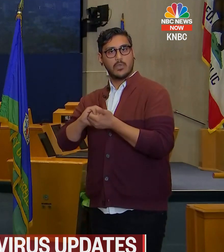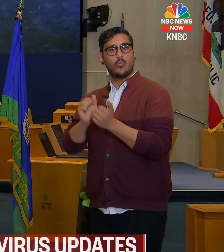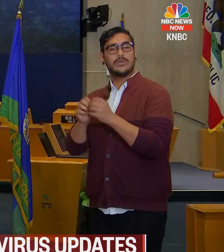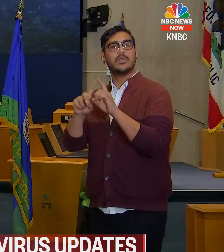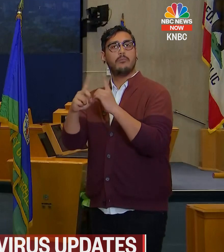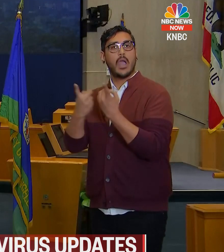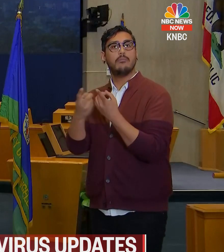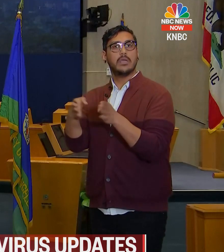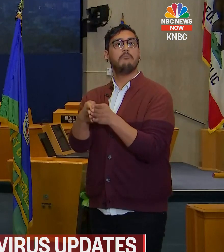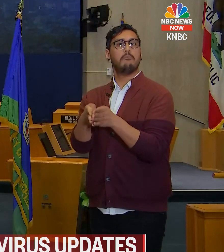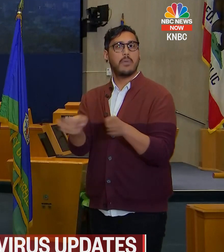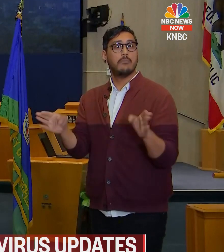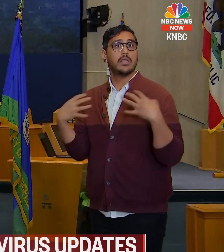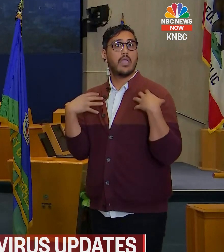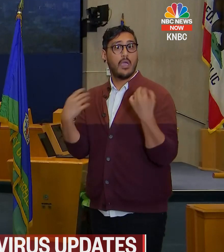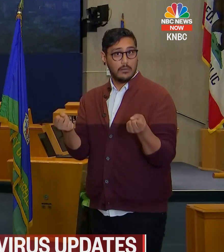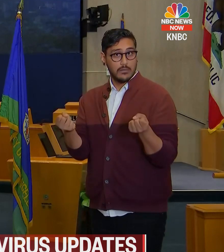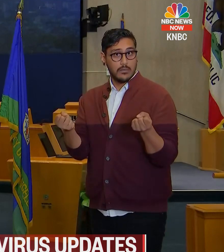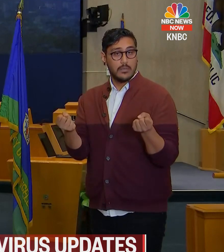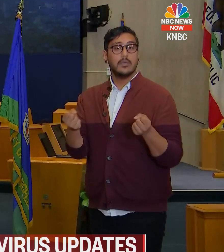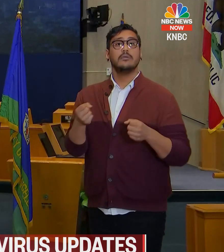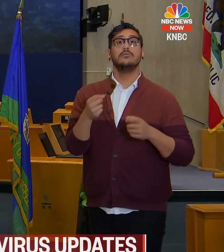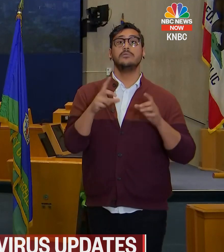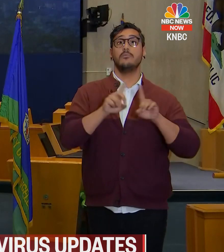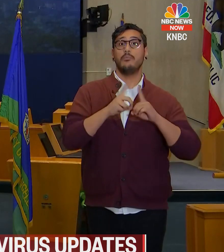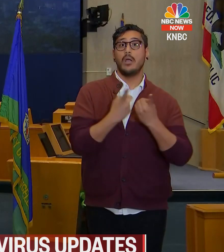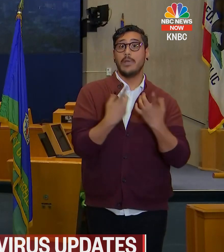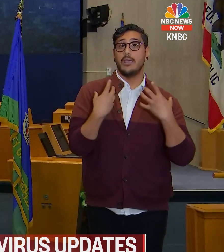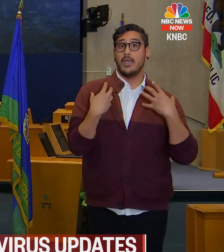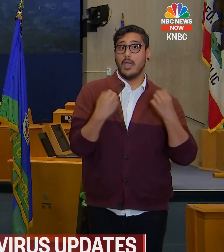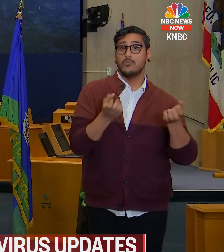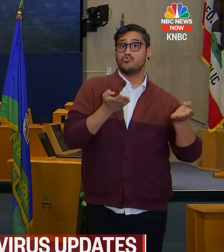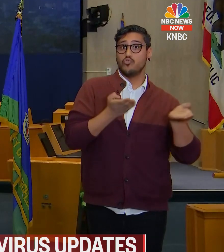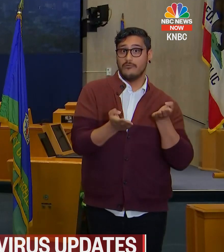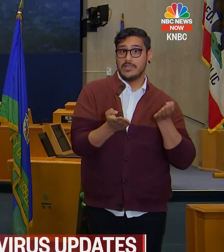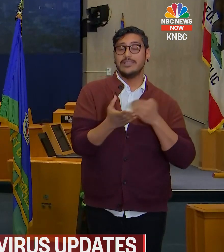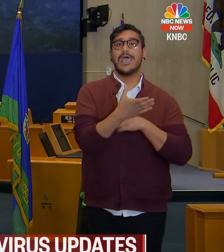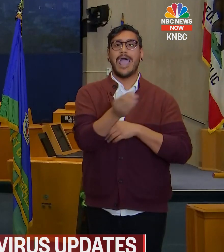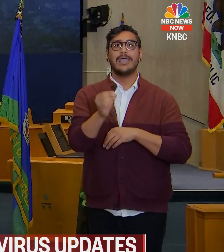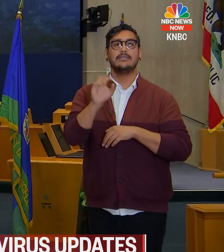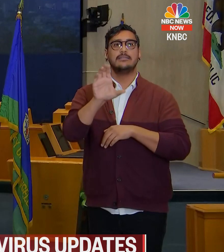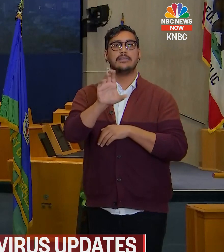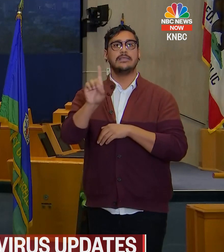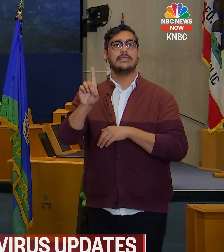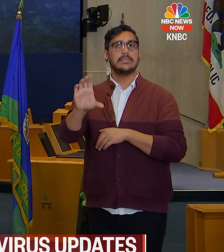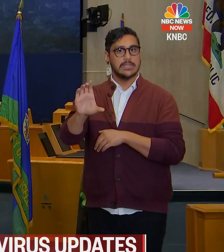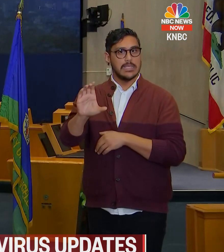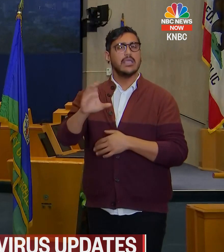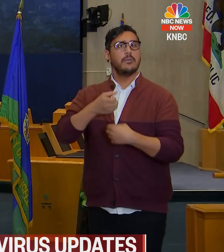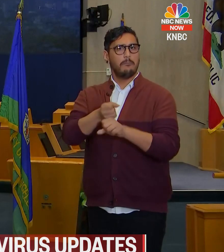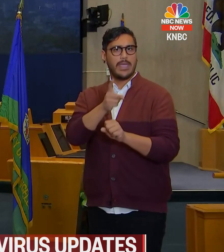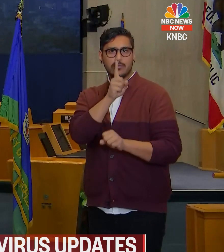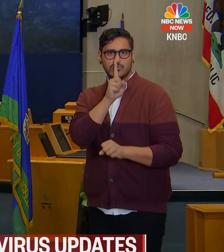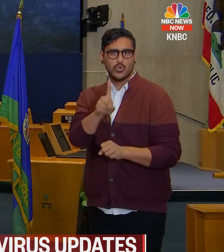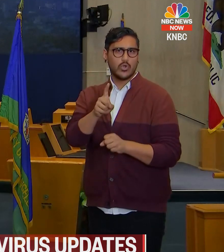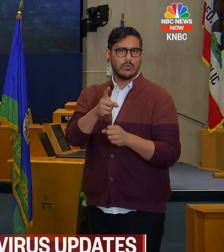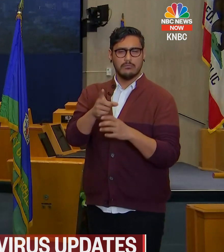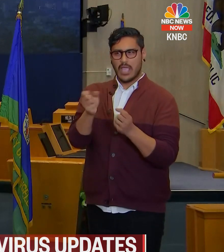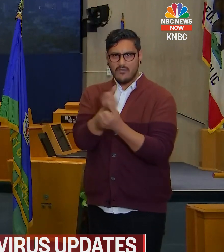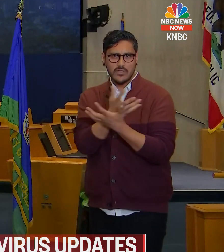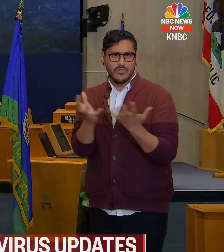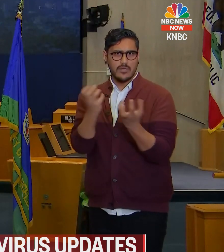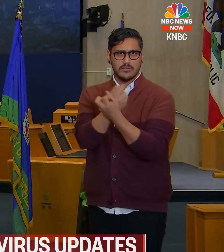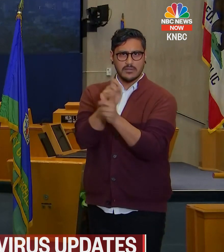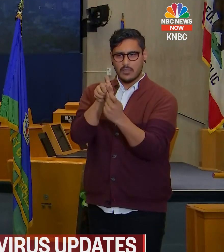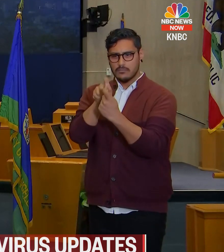Department of Public Health, the Department of Health Services, and CDC to ensure the utmost safety of